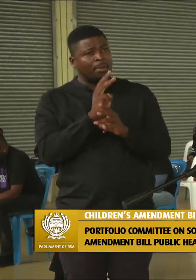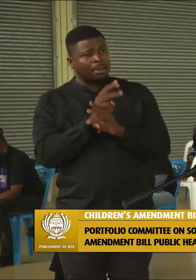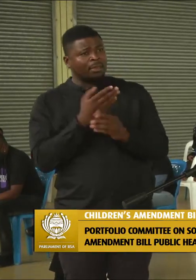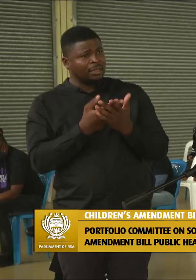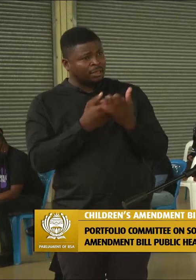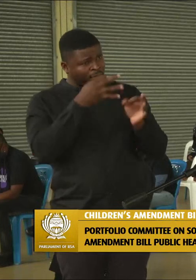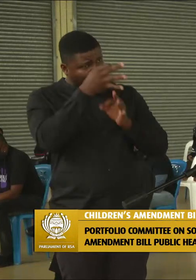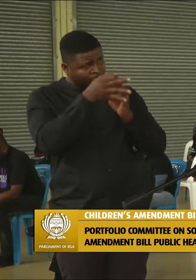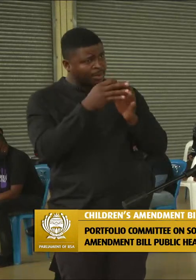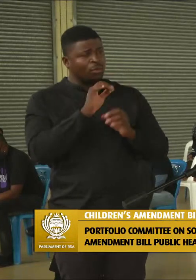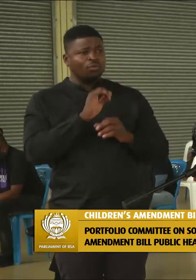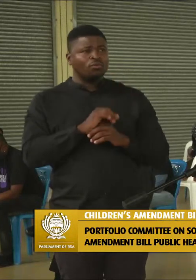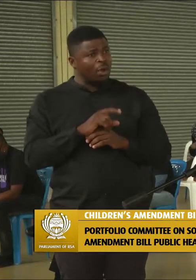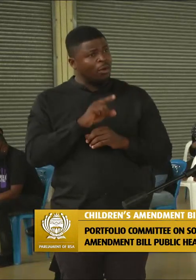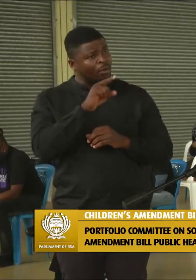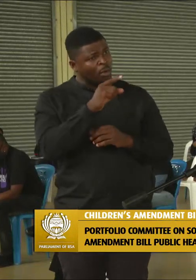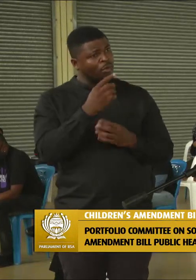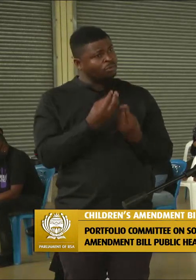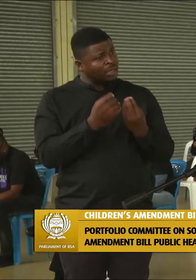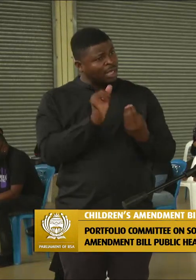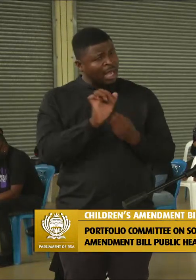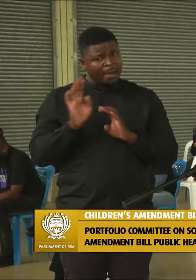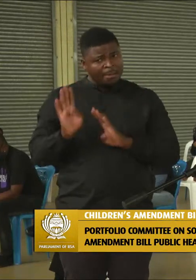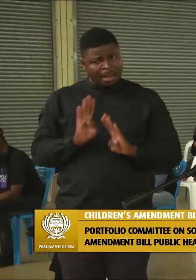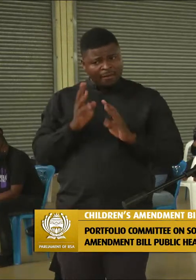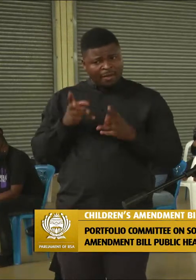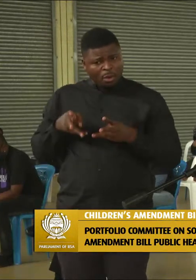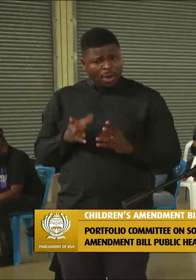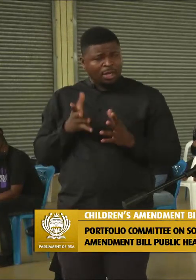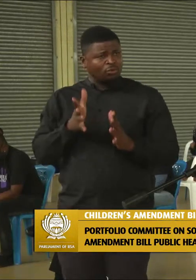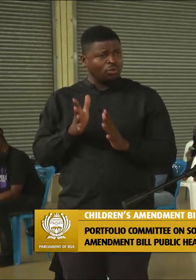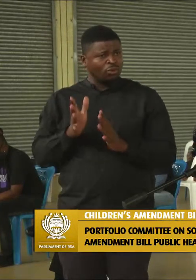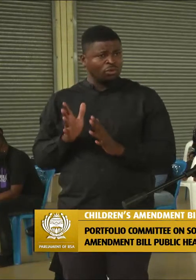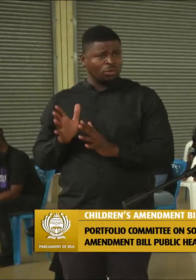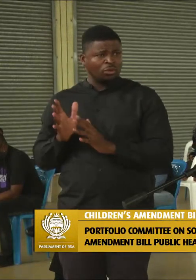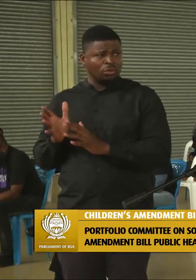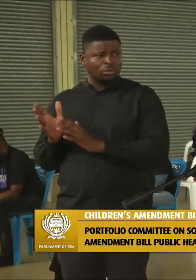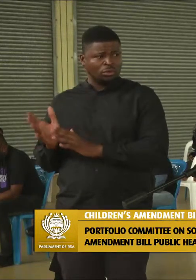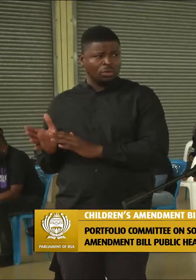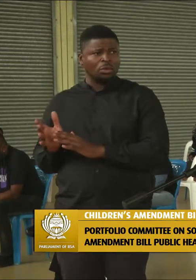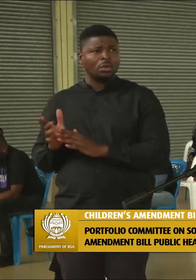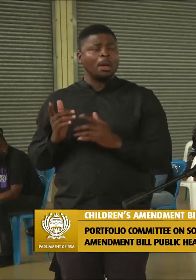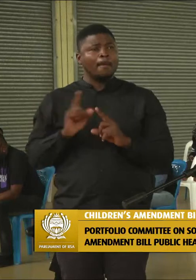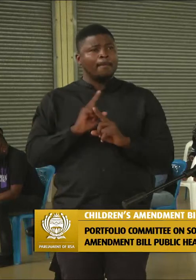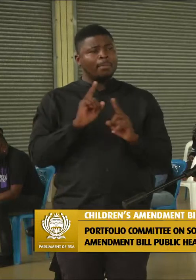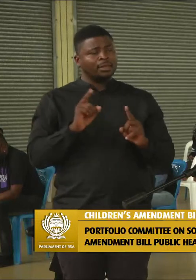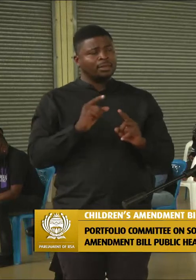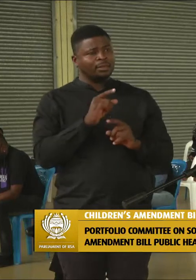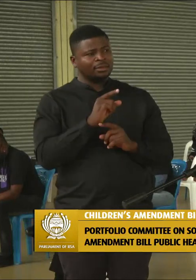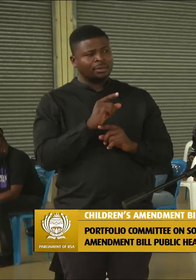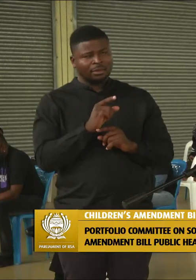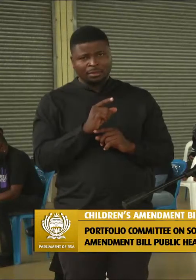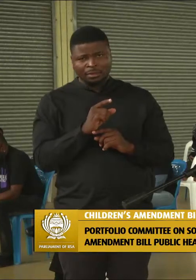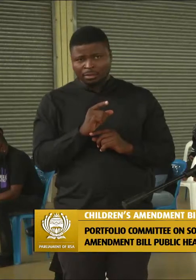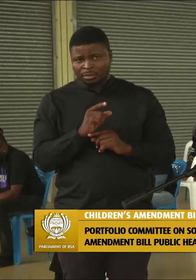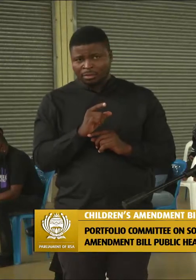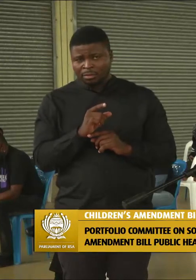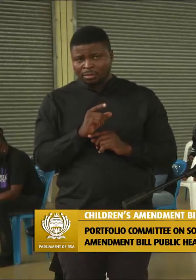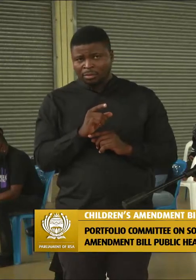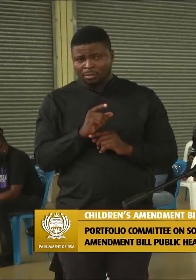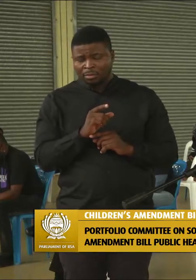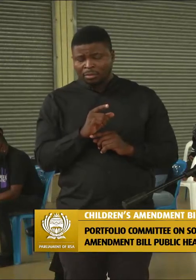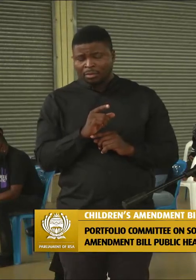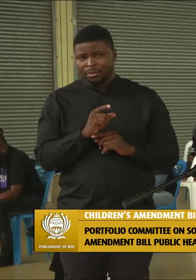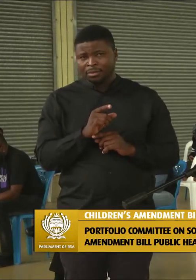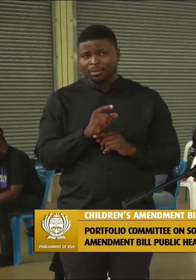noma ebuza ukuthi ubehave kanjani namhlanje. Usaba ukusho leyo party leyo. Kwa manje usuke umcabangela nawe